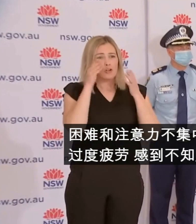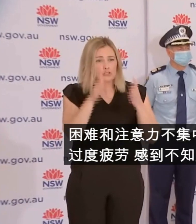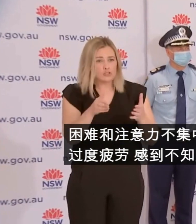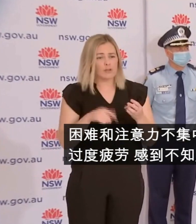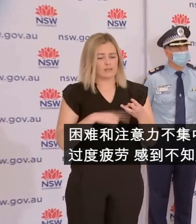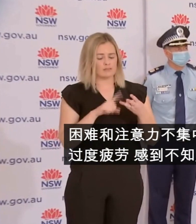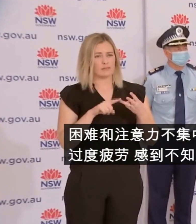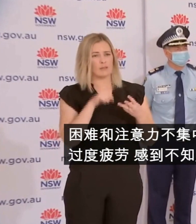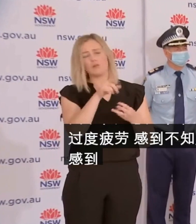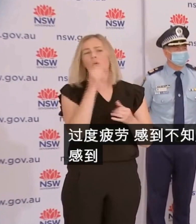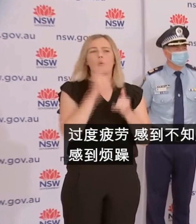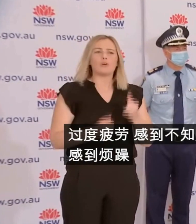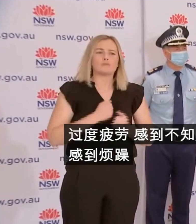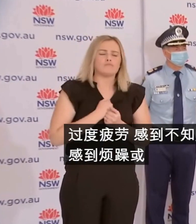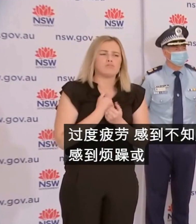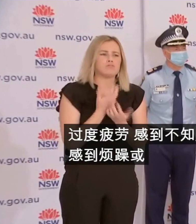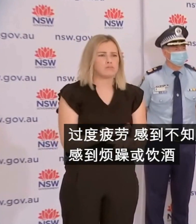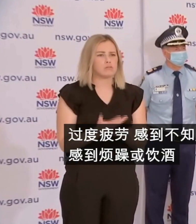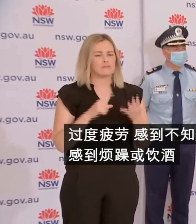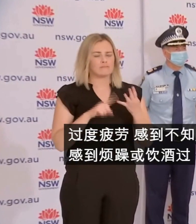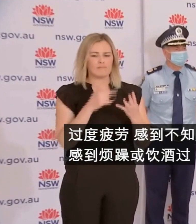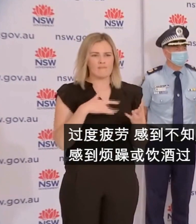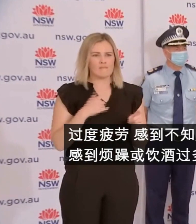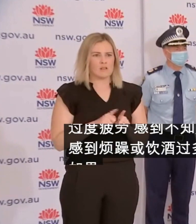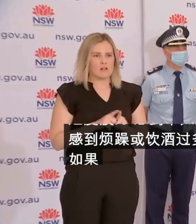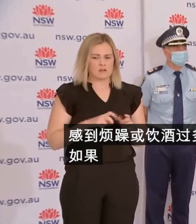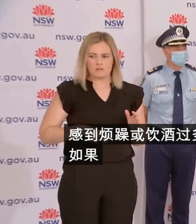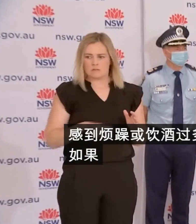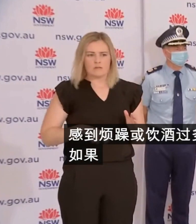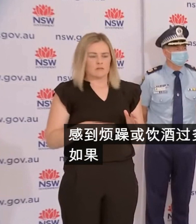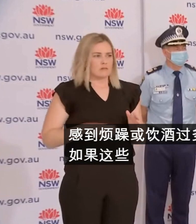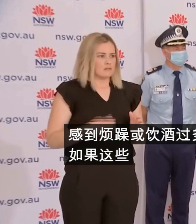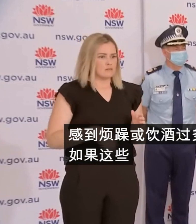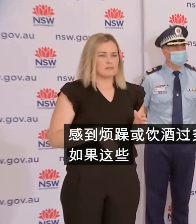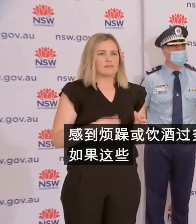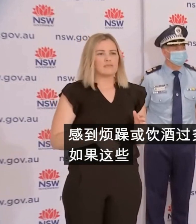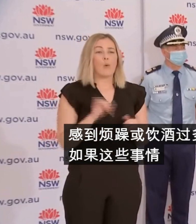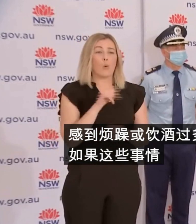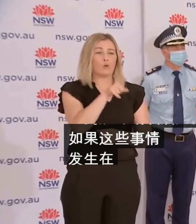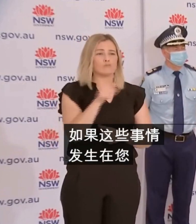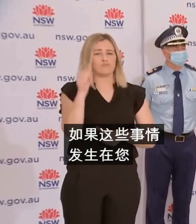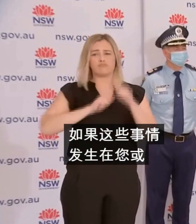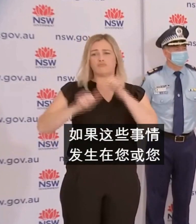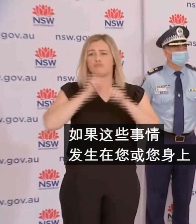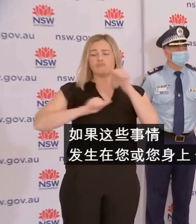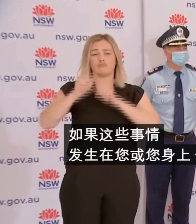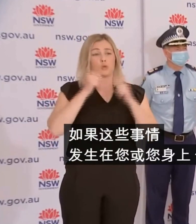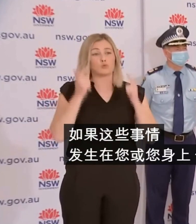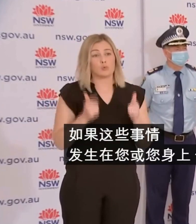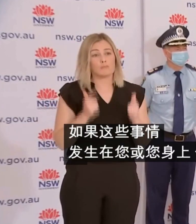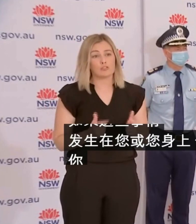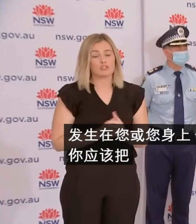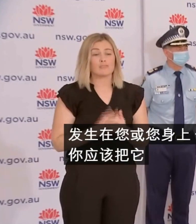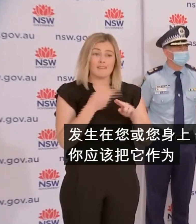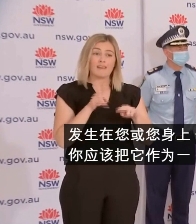fatigued, feeling overwhelmed, feeling irritable, or consuming too much alcohol. And if any of those things are happening, either to you or